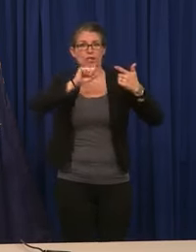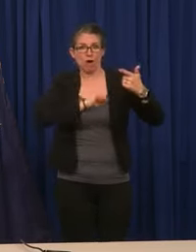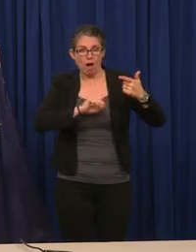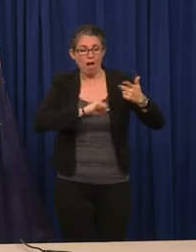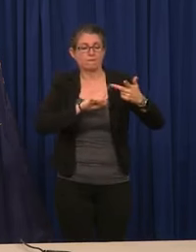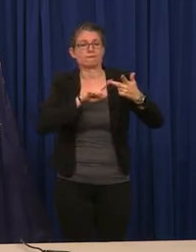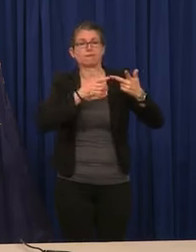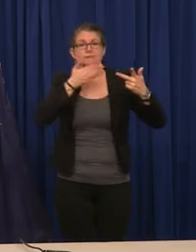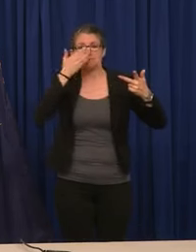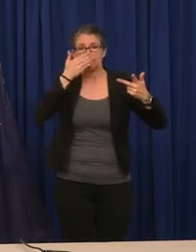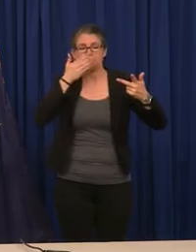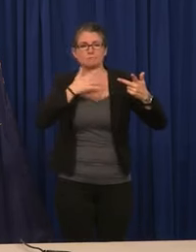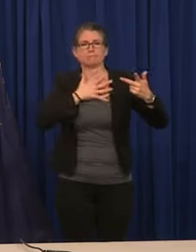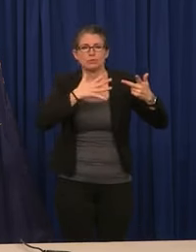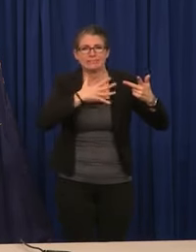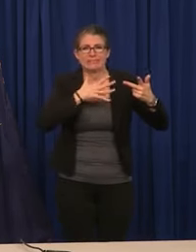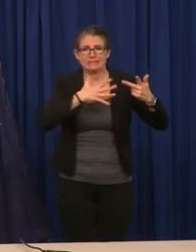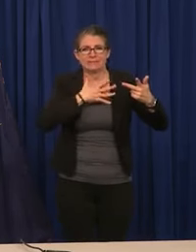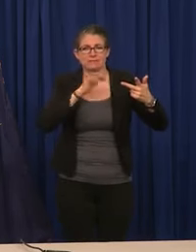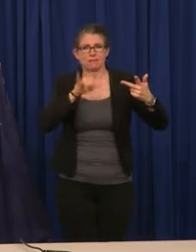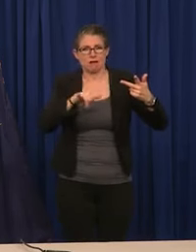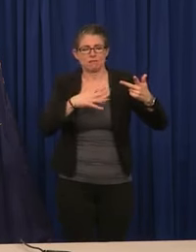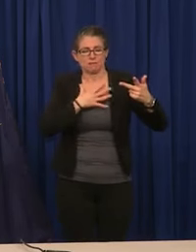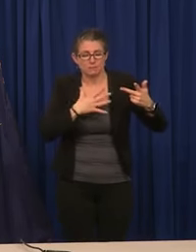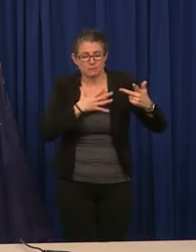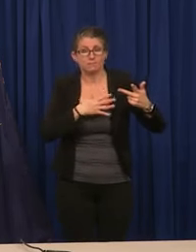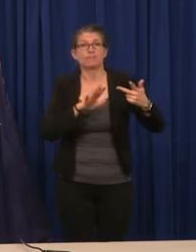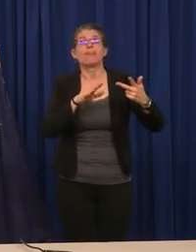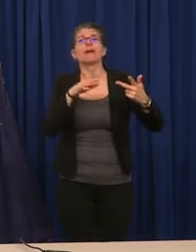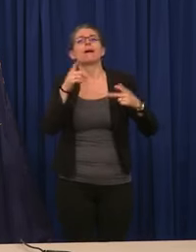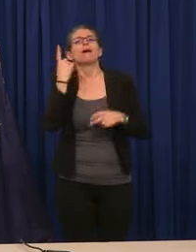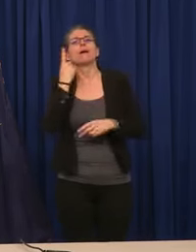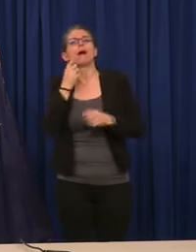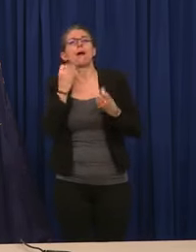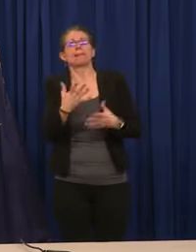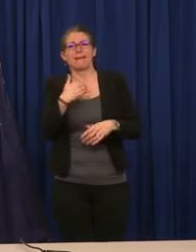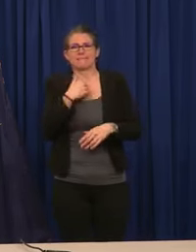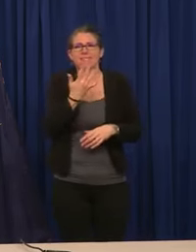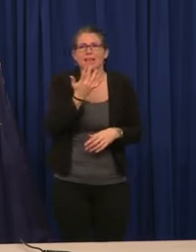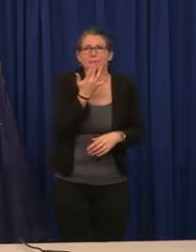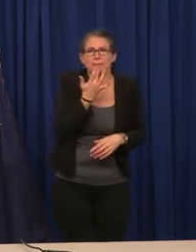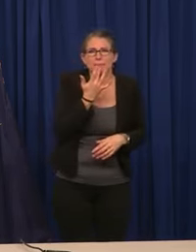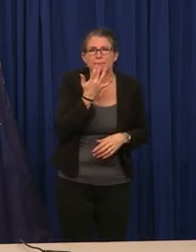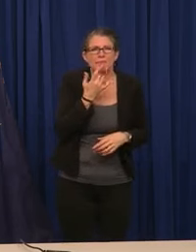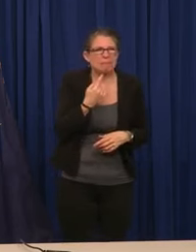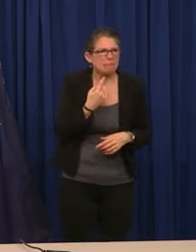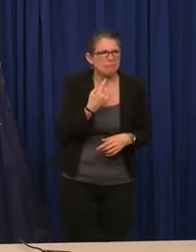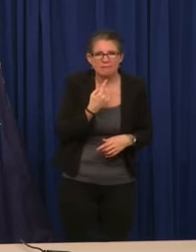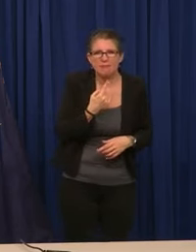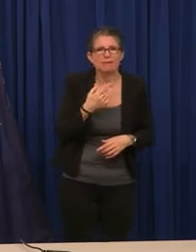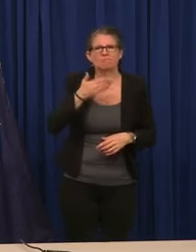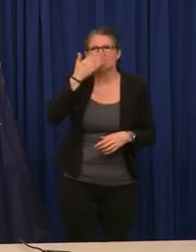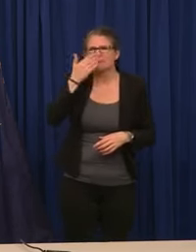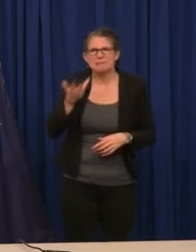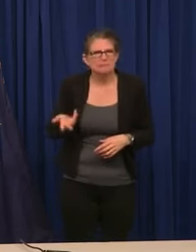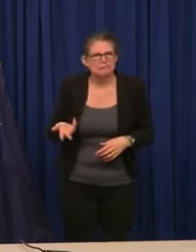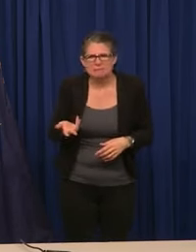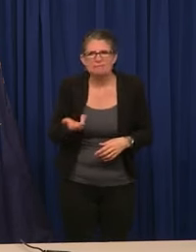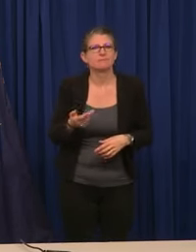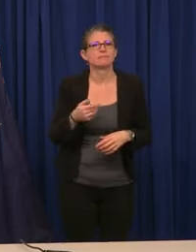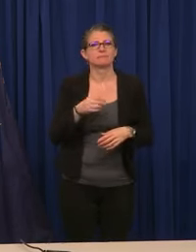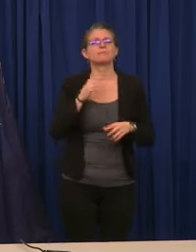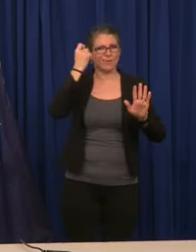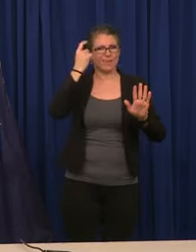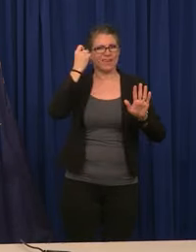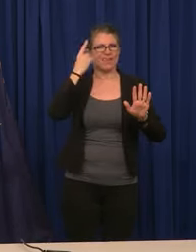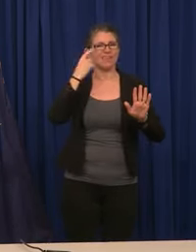smell is something that has been described with a number of other respiratory viruses.